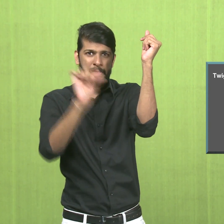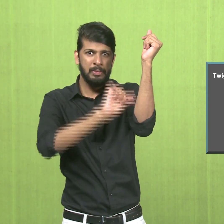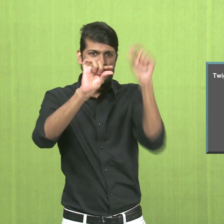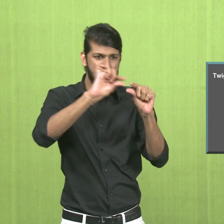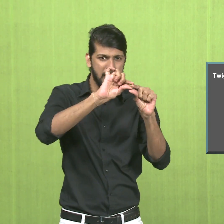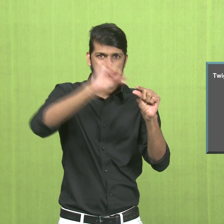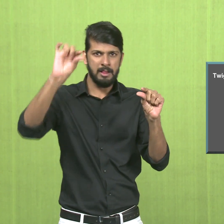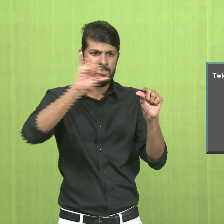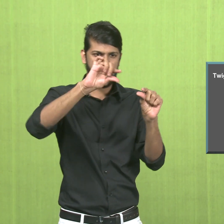Twig.